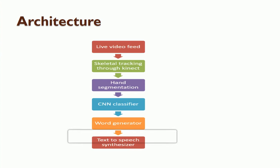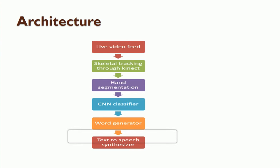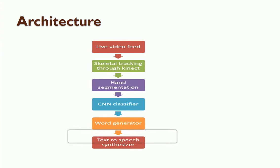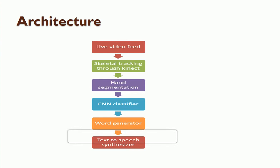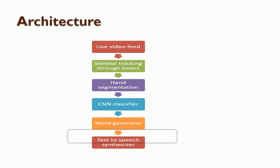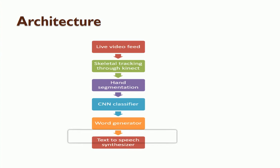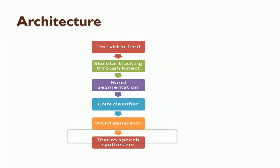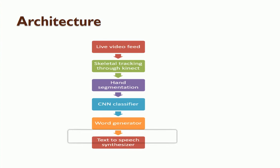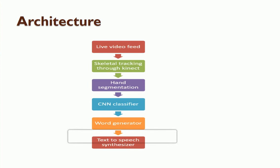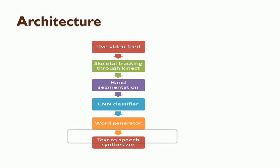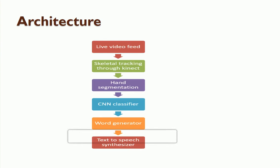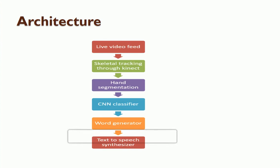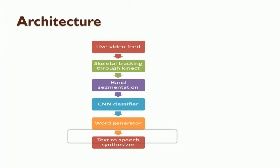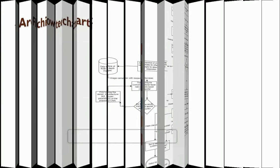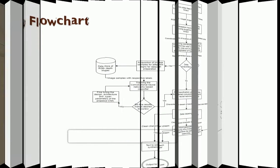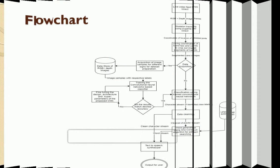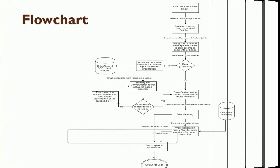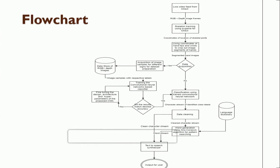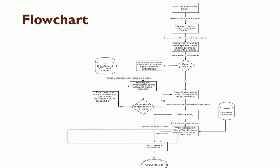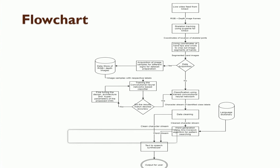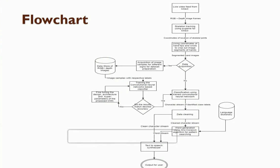feedback to the user.